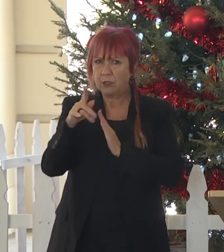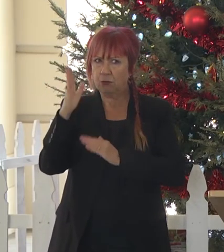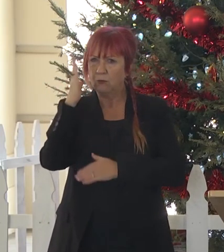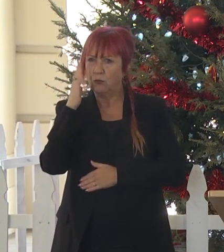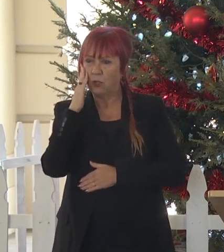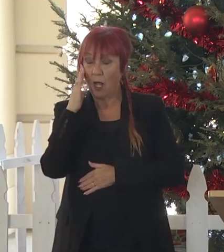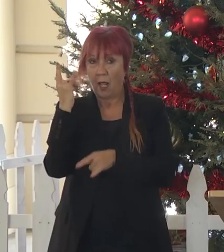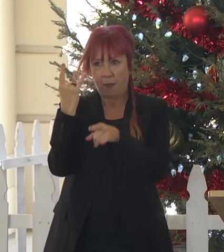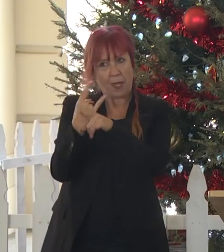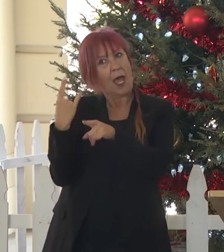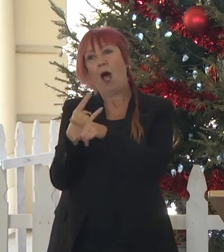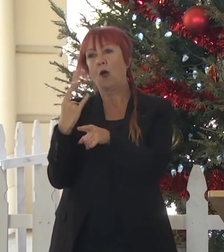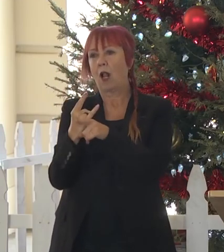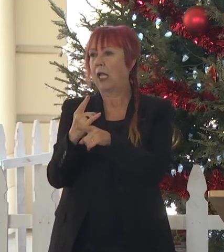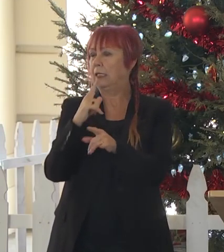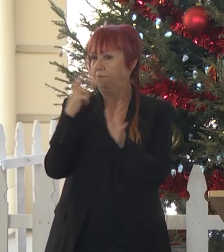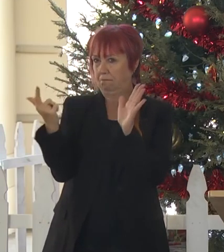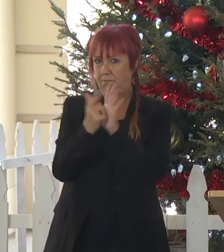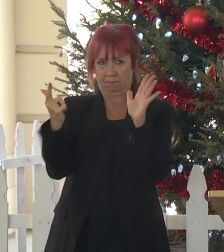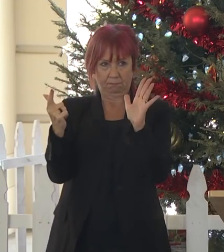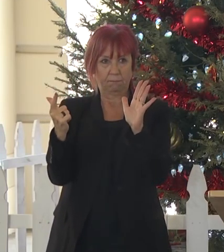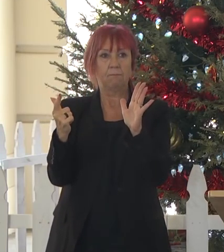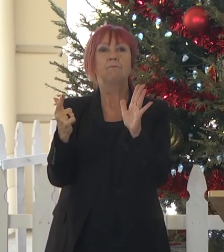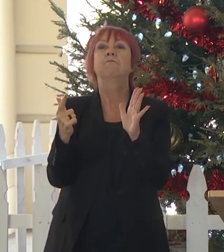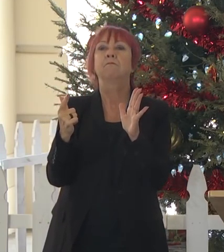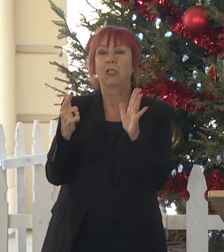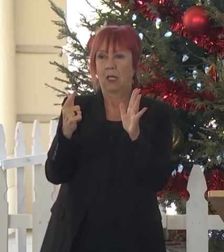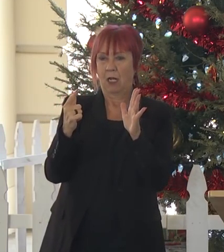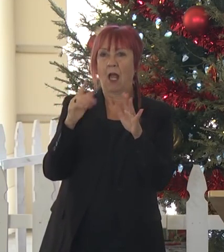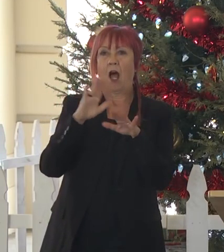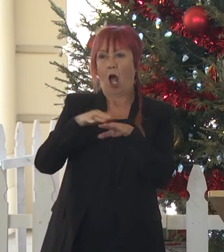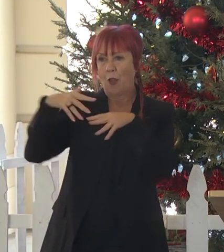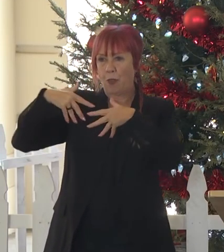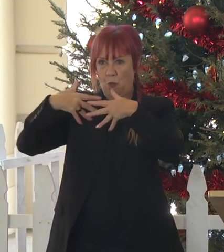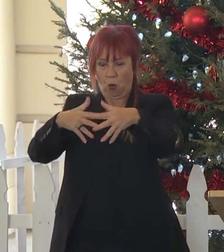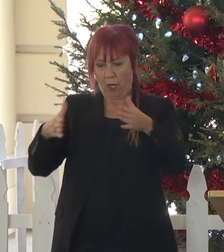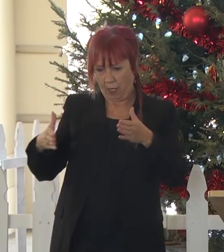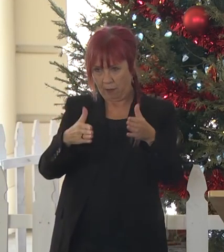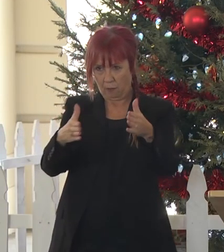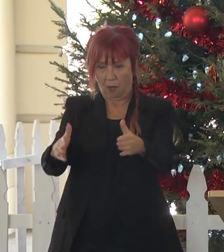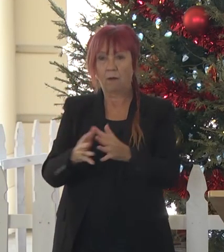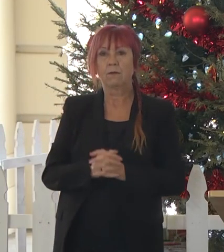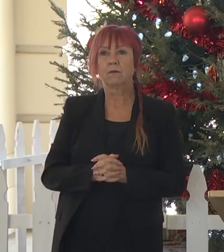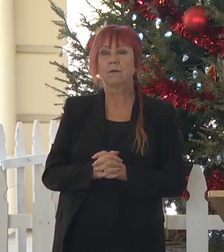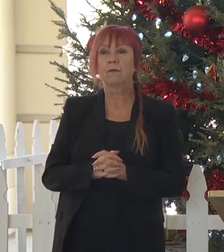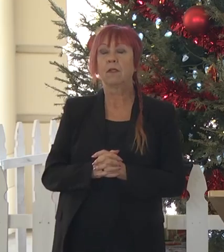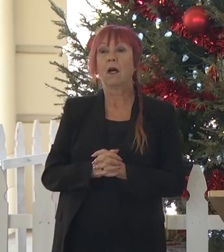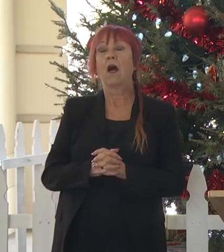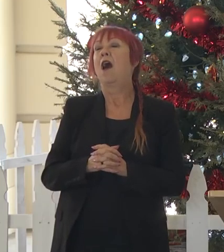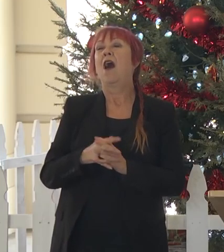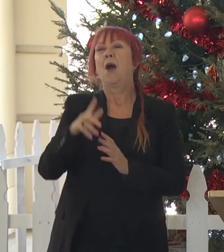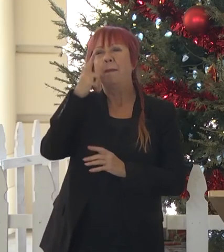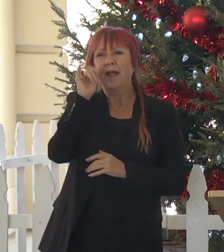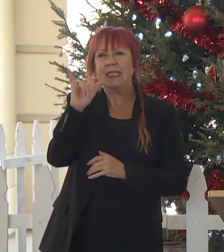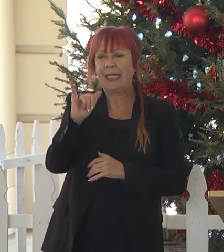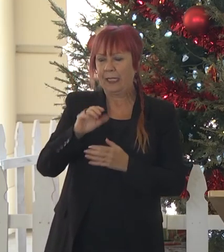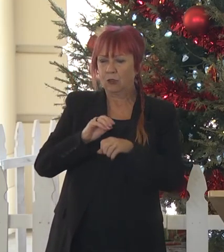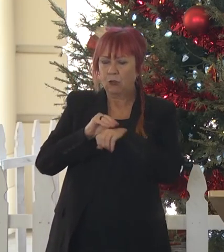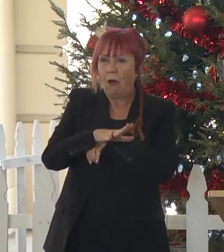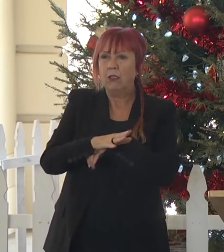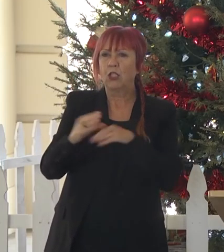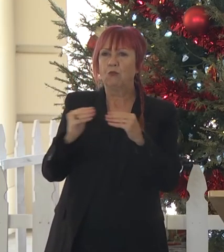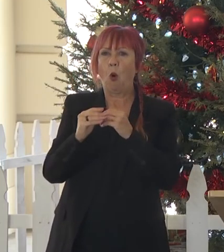alcoholic beverages are not allowed on the parade route. They're also known to increase risk associated